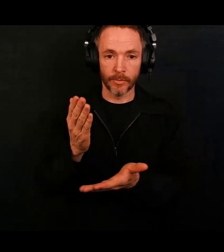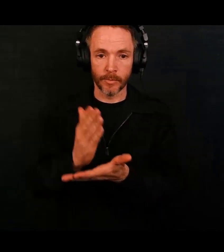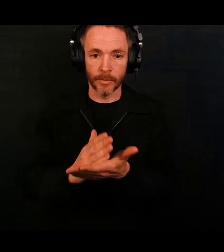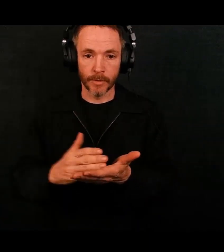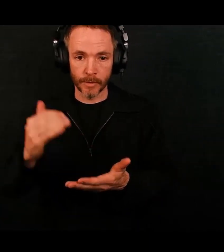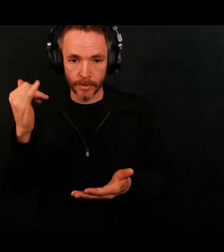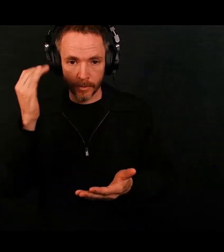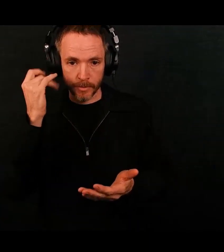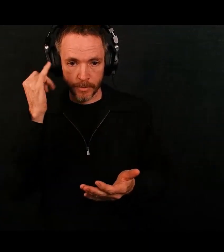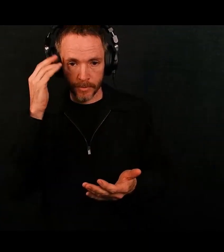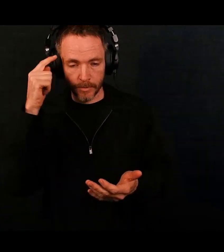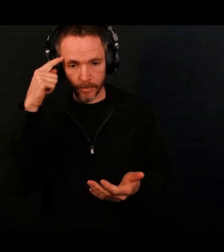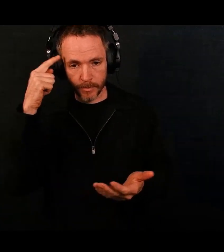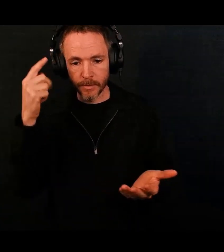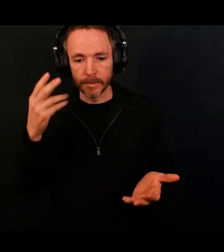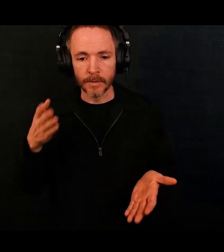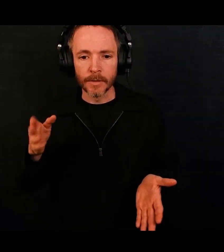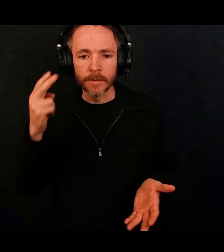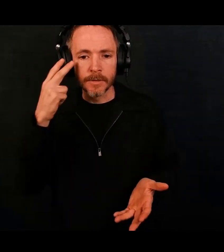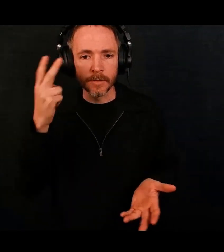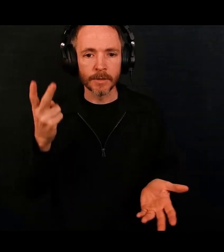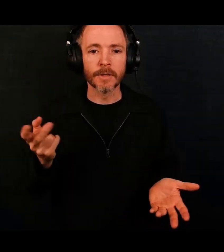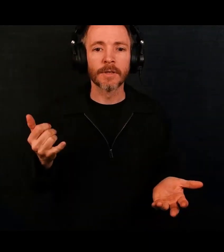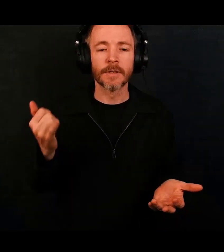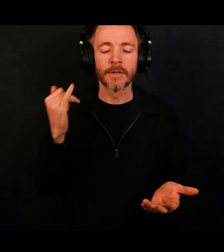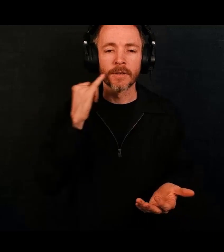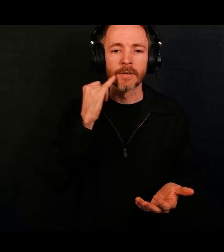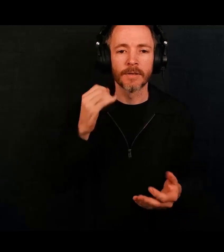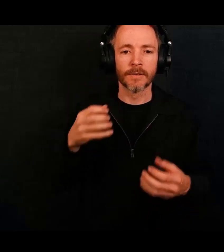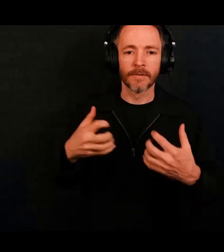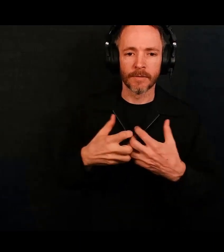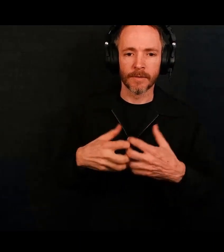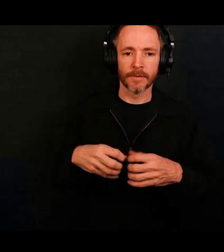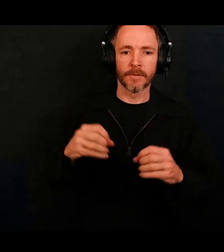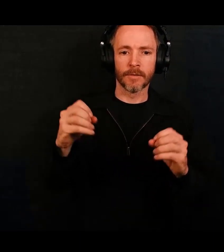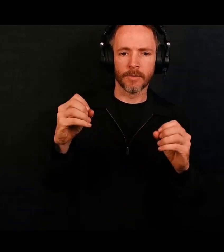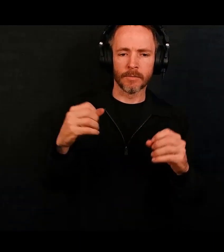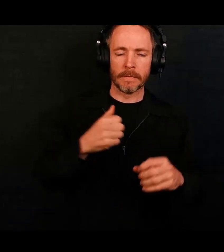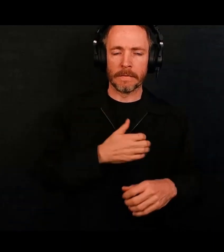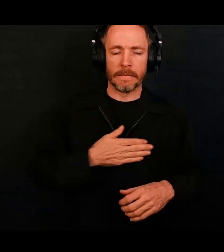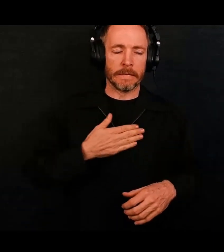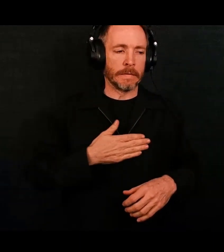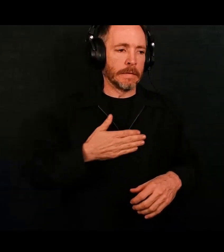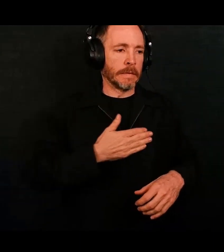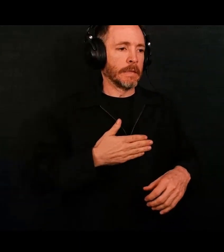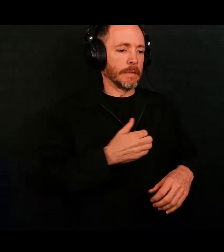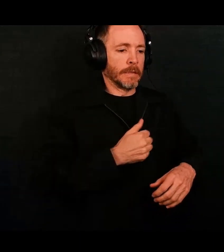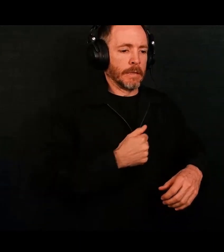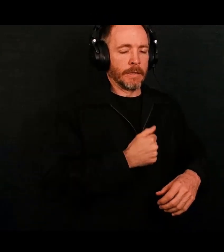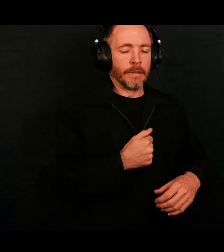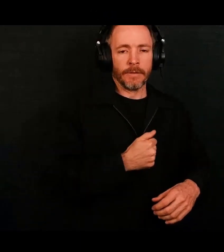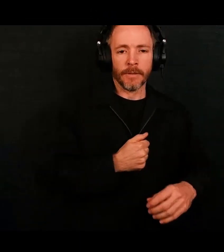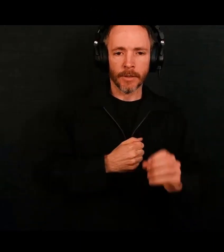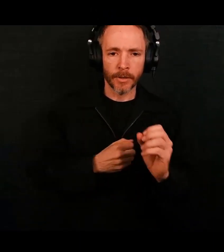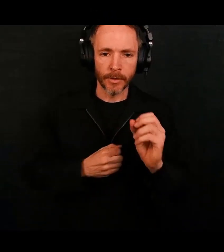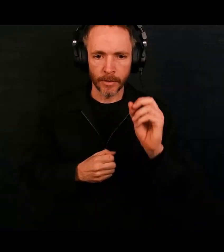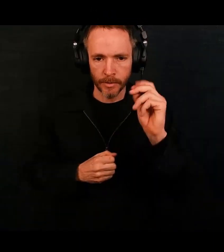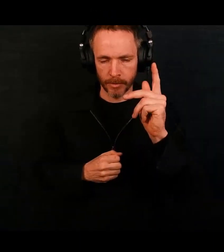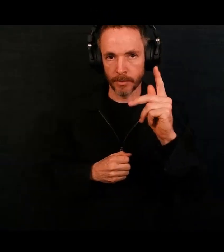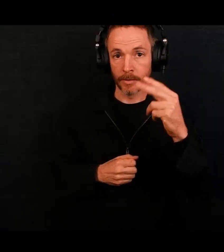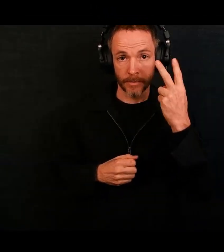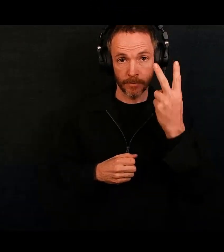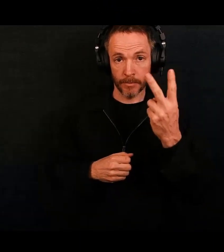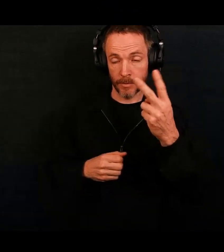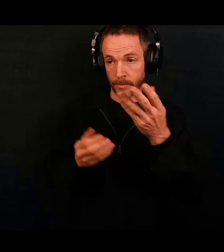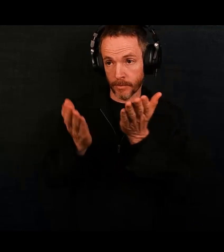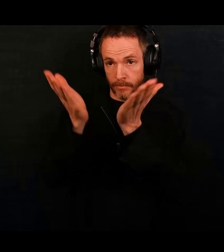Awesome, that worked. Oh, you can't see what I'm seeing, can you? Sorry. So, see the countersinks for the